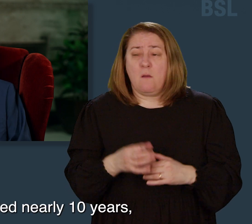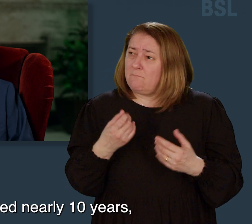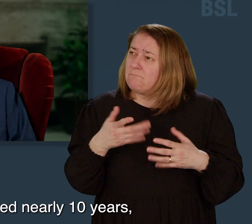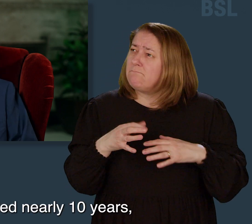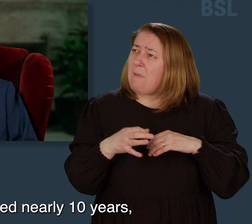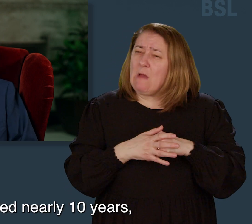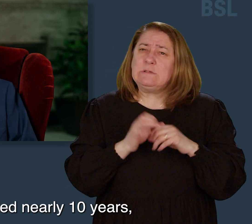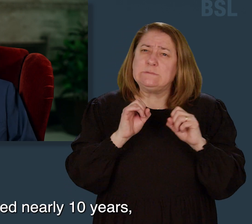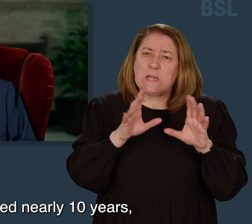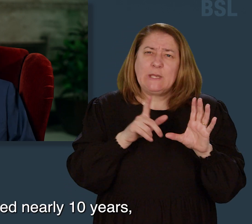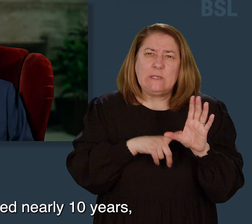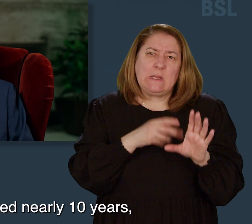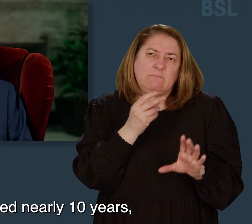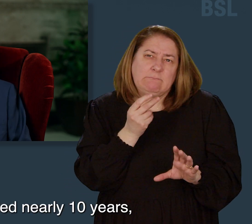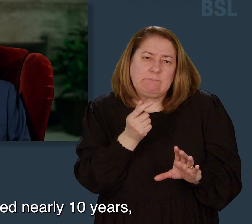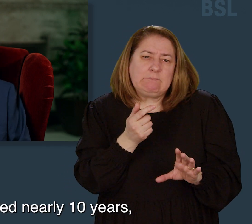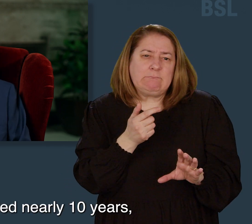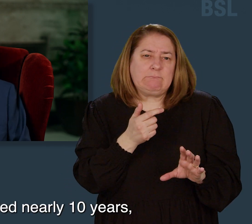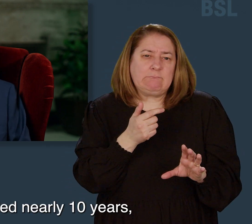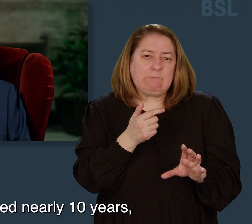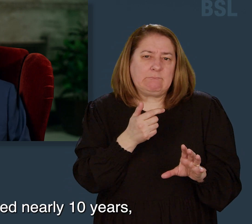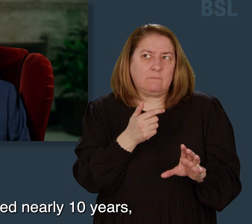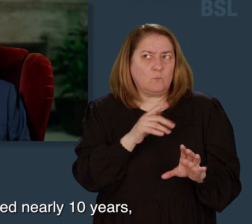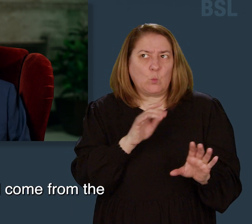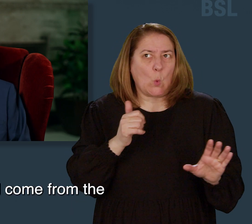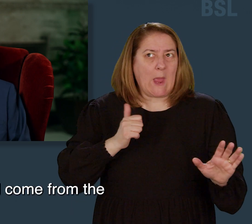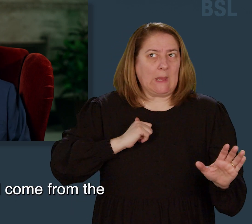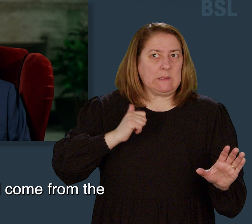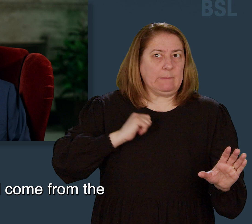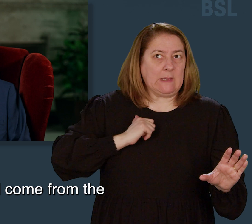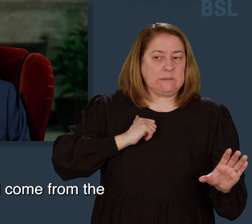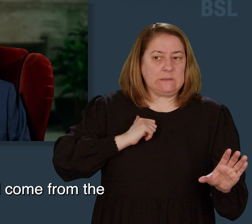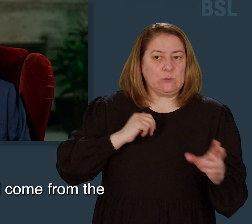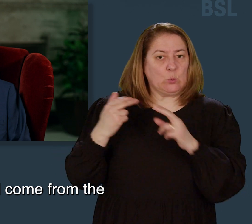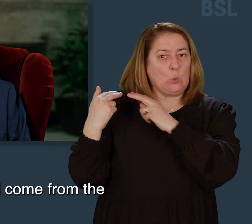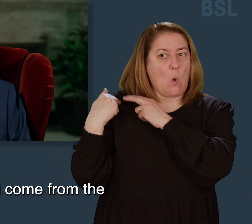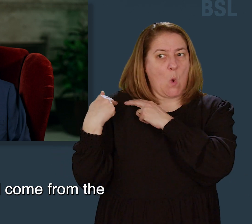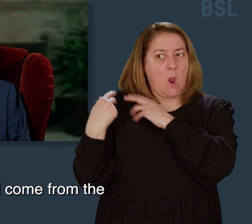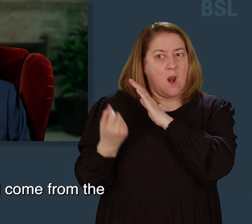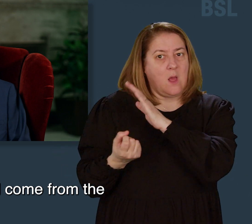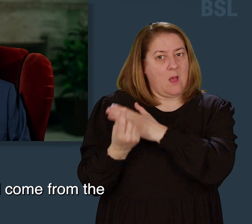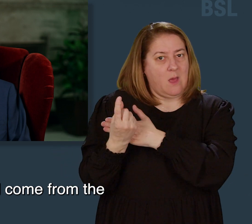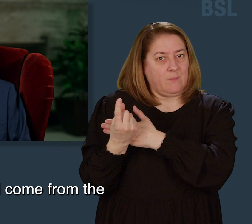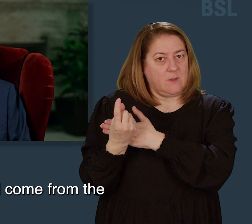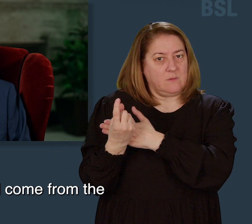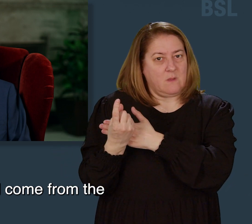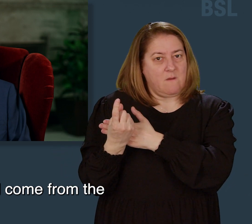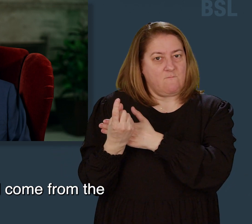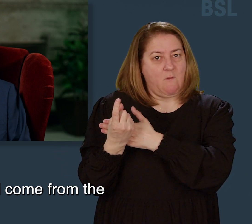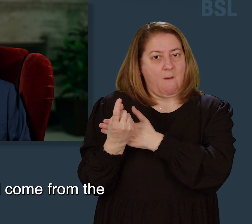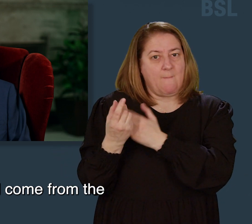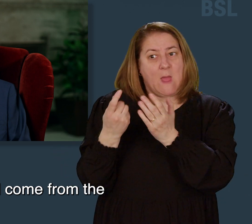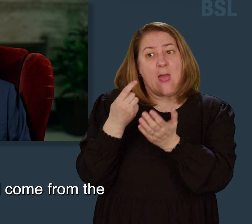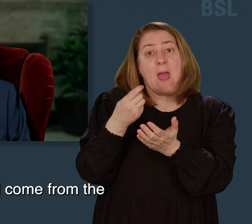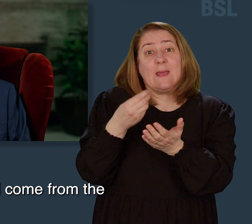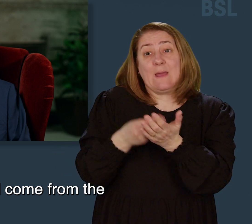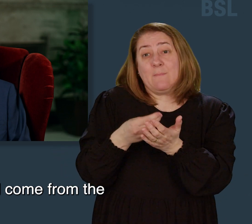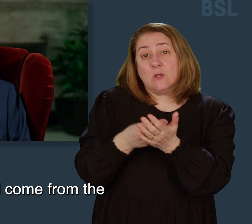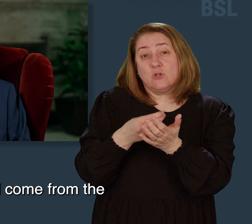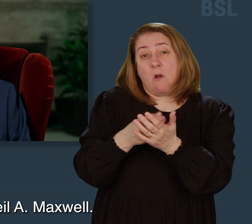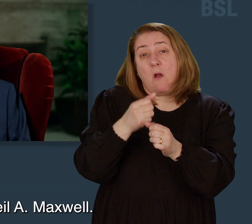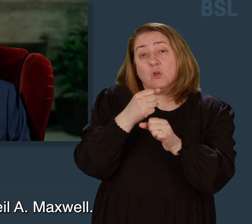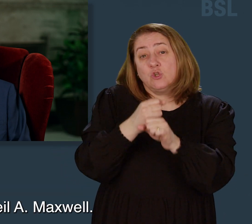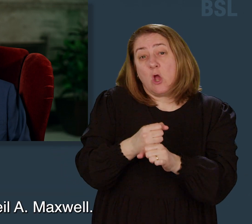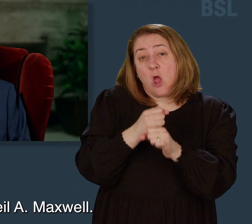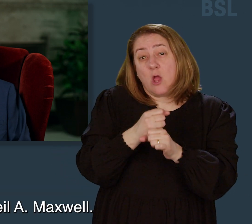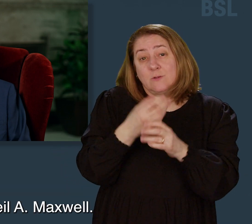After we had been married nearly 10 years, an unanticipated call did come from the Commissioner